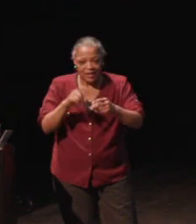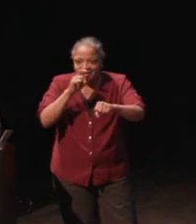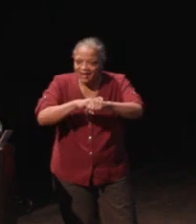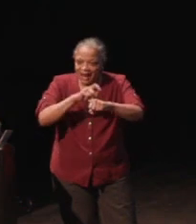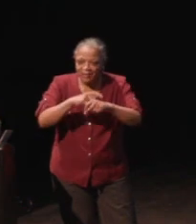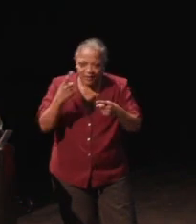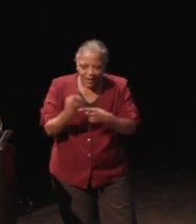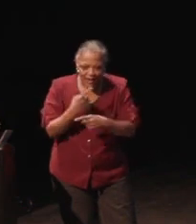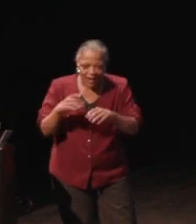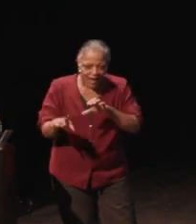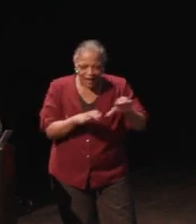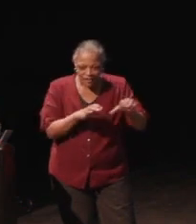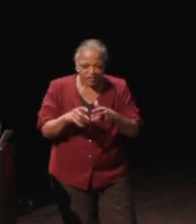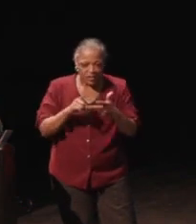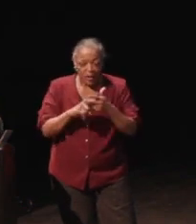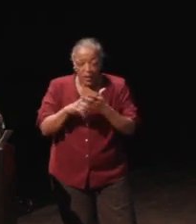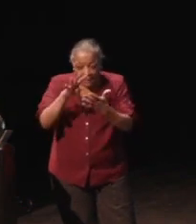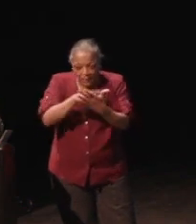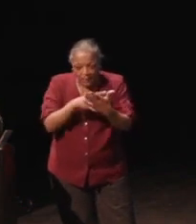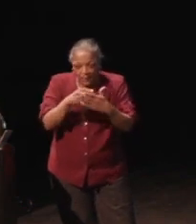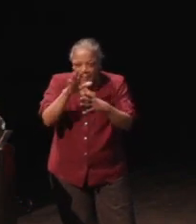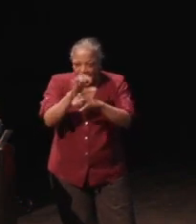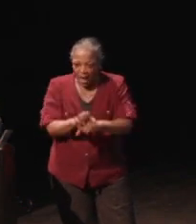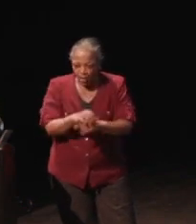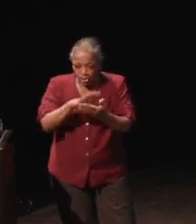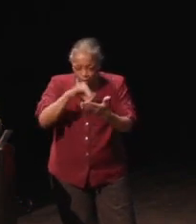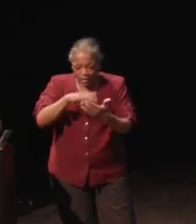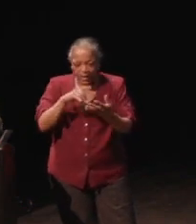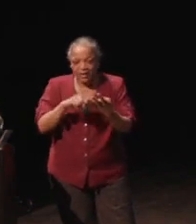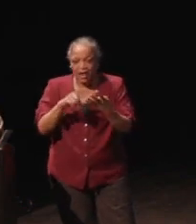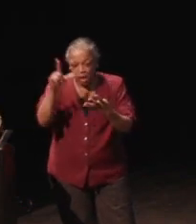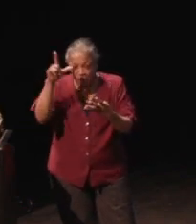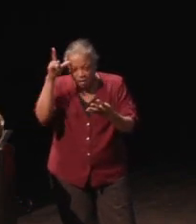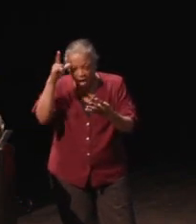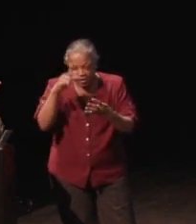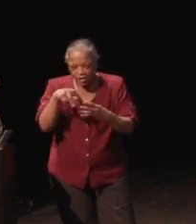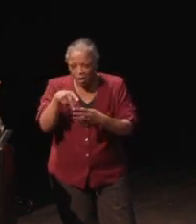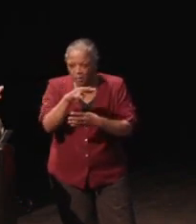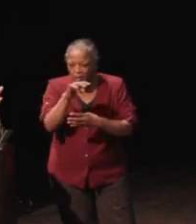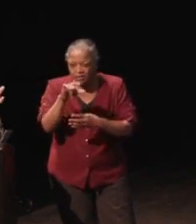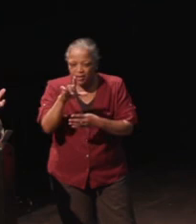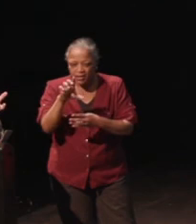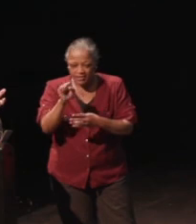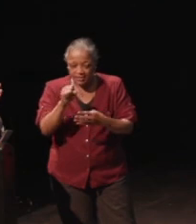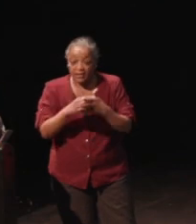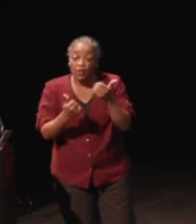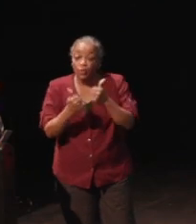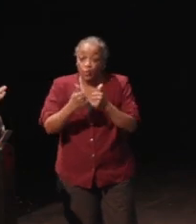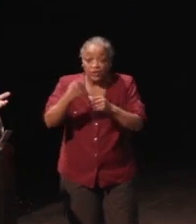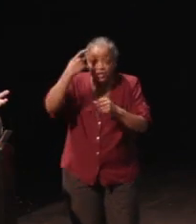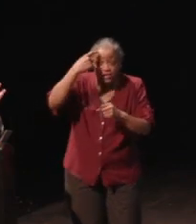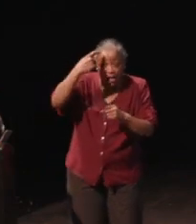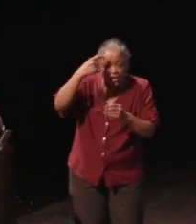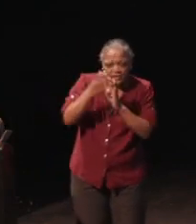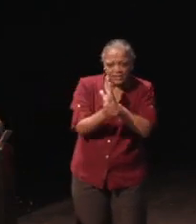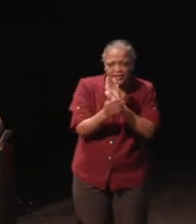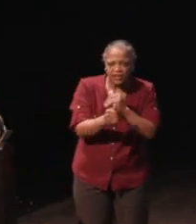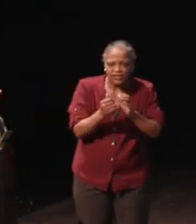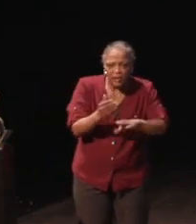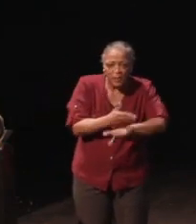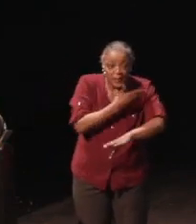mimic sequence, pattern learning, and logical puzzles are, and then which cognitive skills they were better